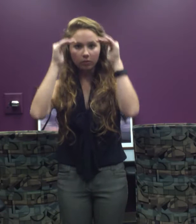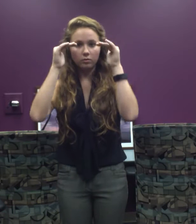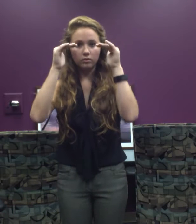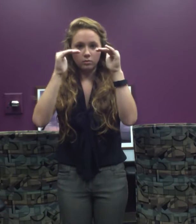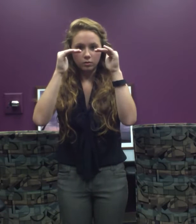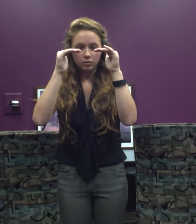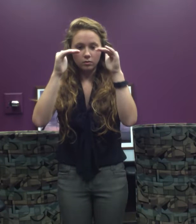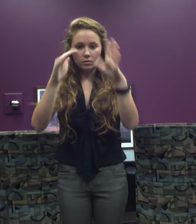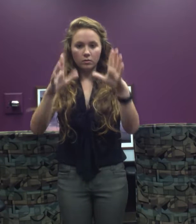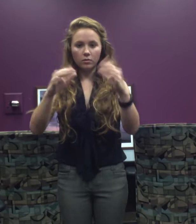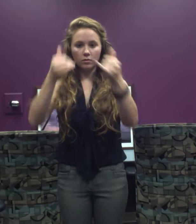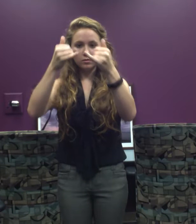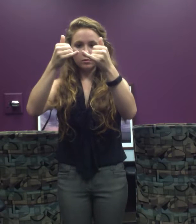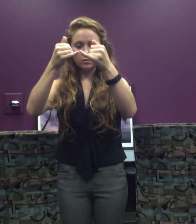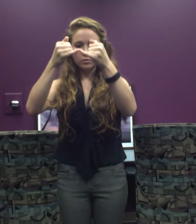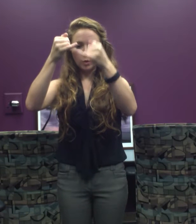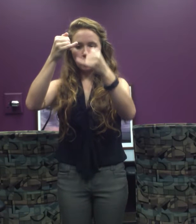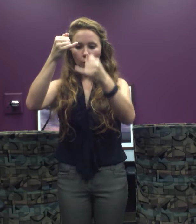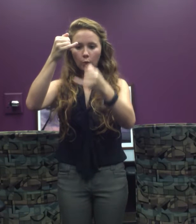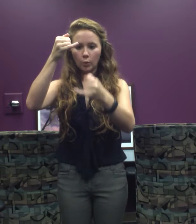2 inches, and put a dot.